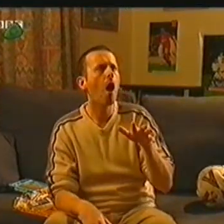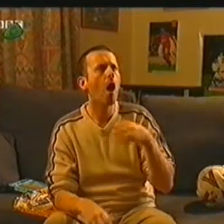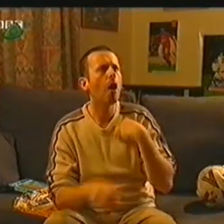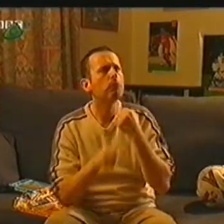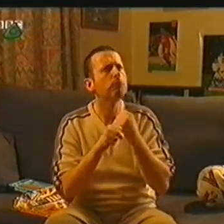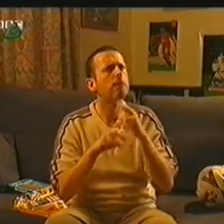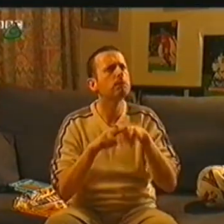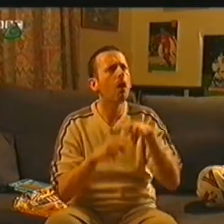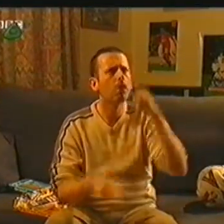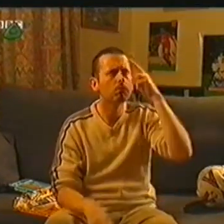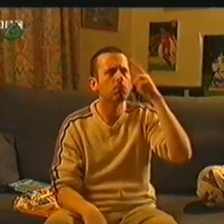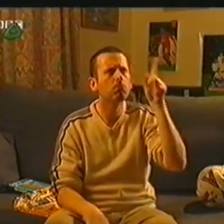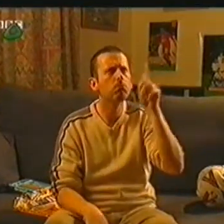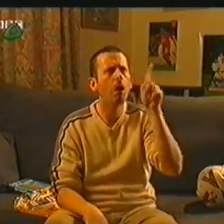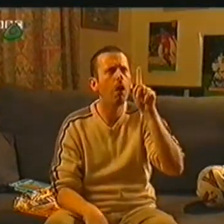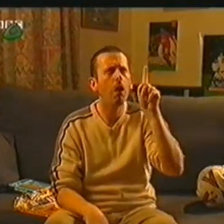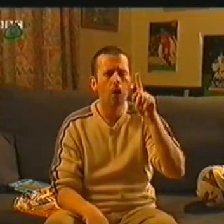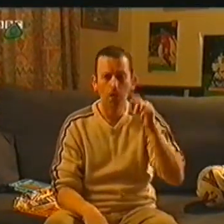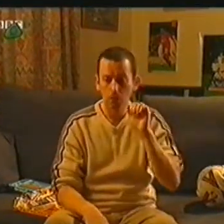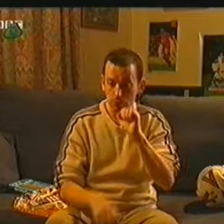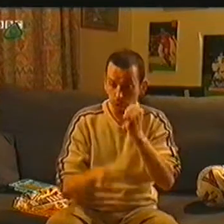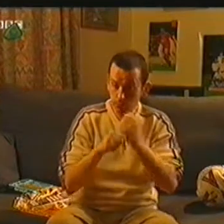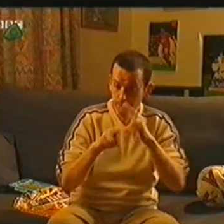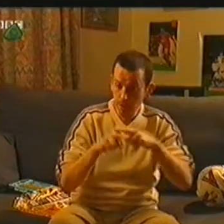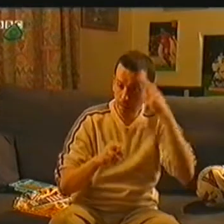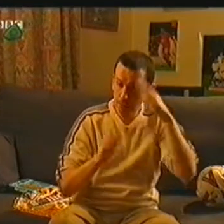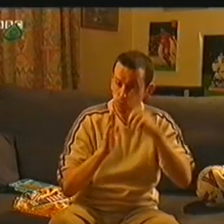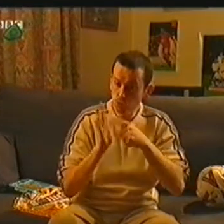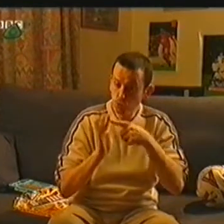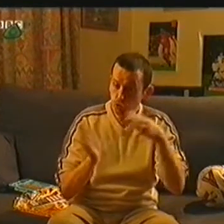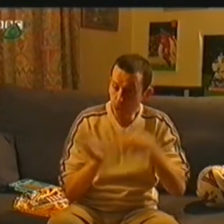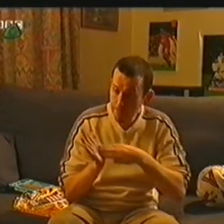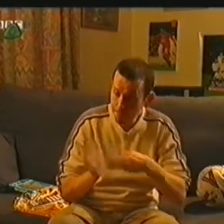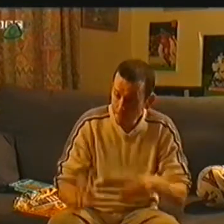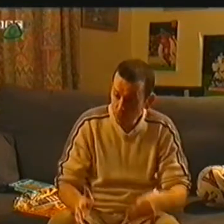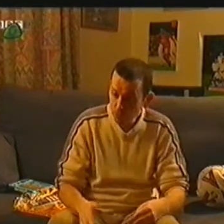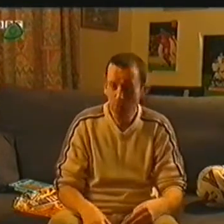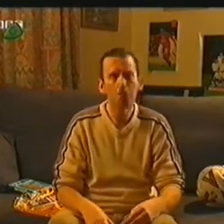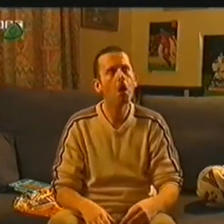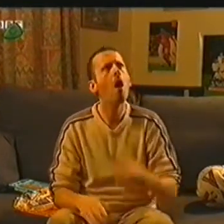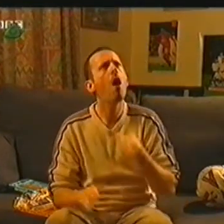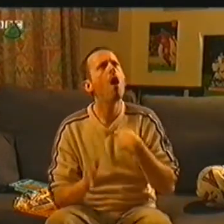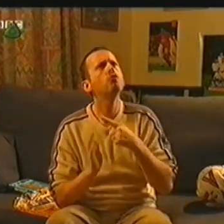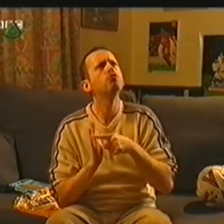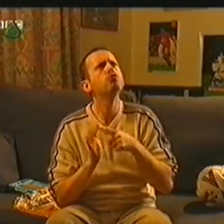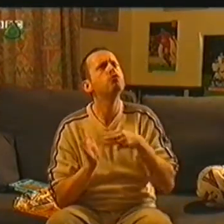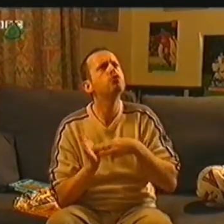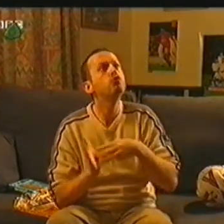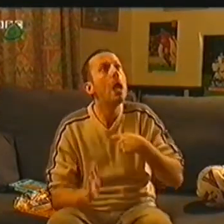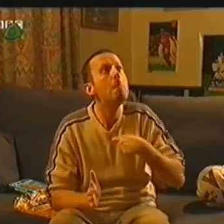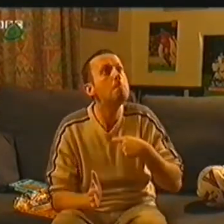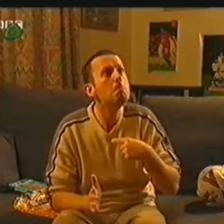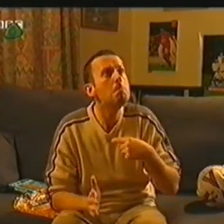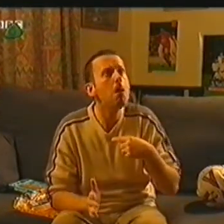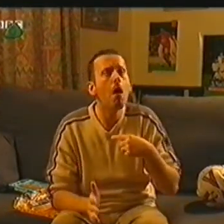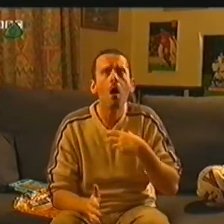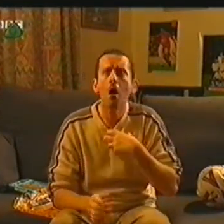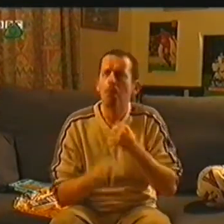for him. For a minute, Josh didn't speak. He had forgotten that his granddad's name was Jim. That was what